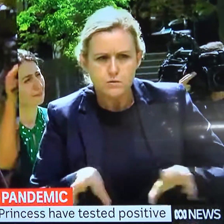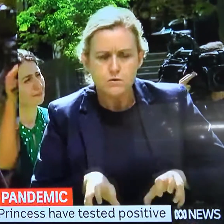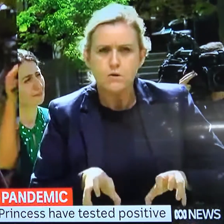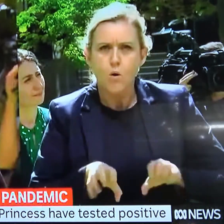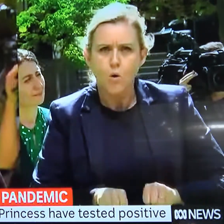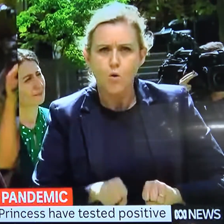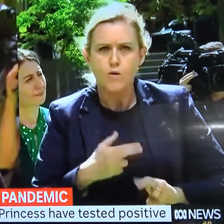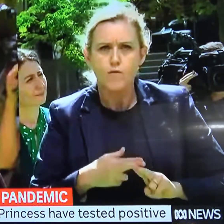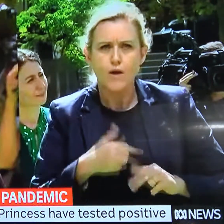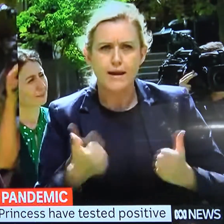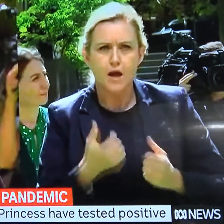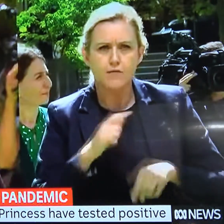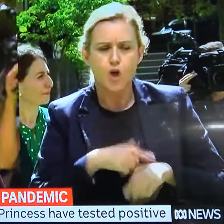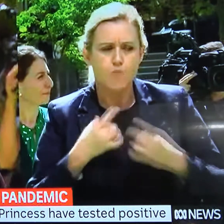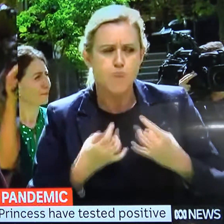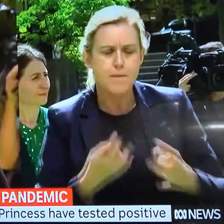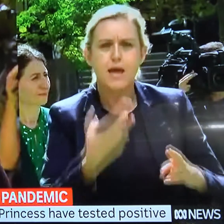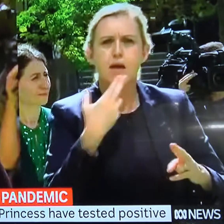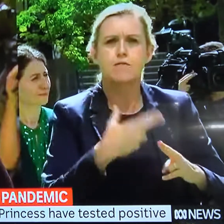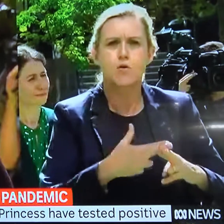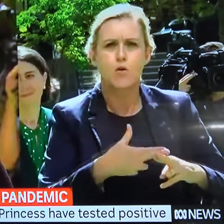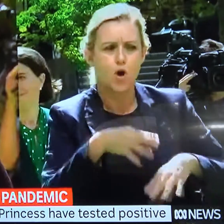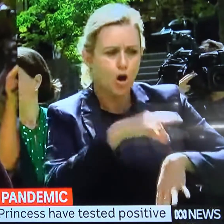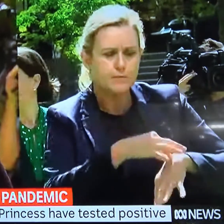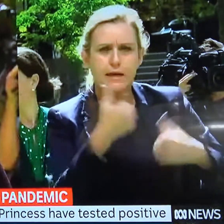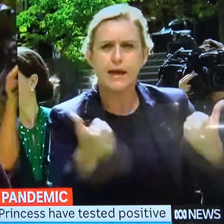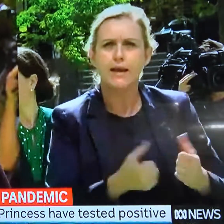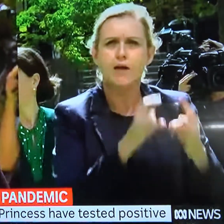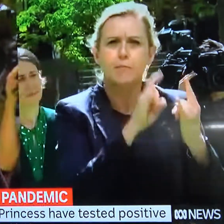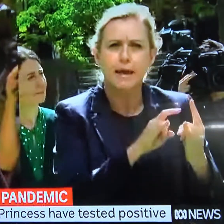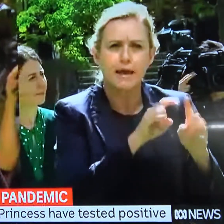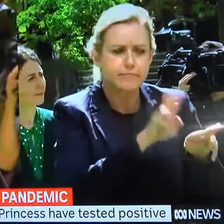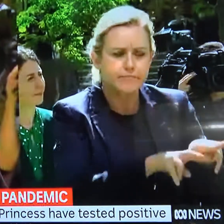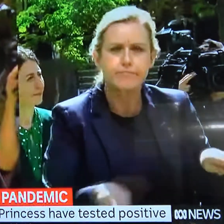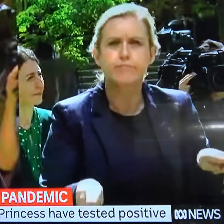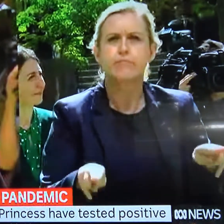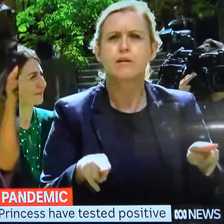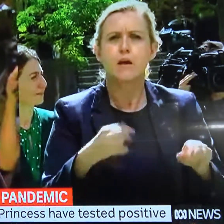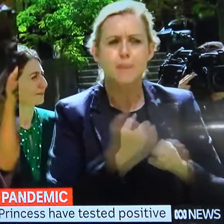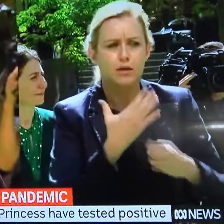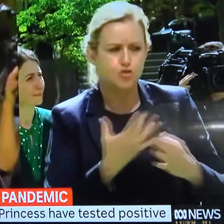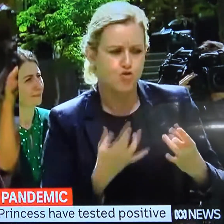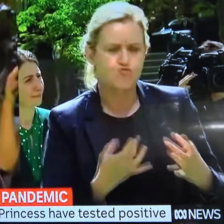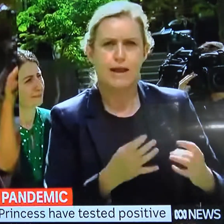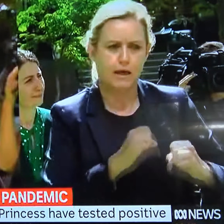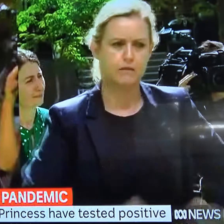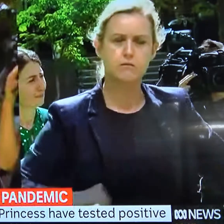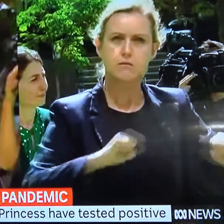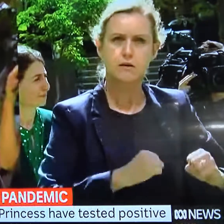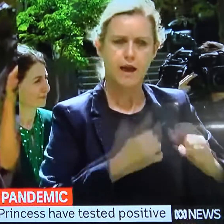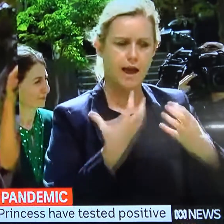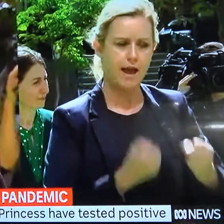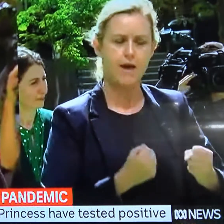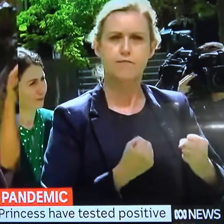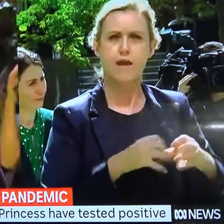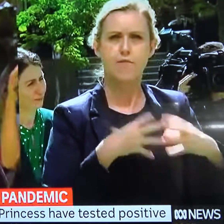make sure that we've got those essential tools that we'll need to tackle COVID-19 ahead of time. And that